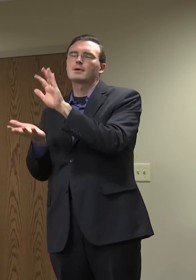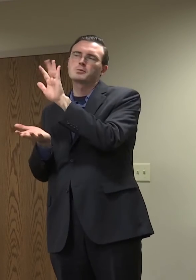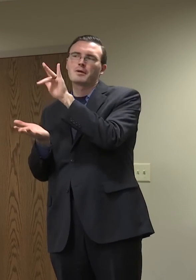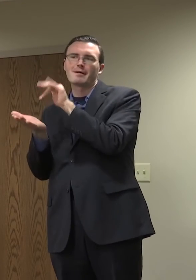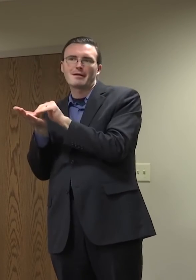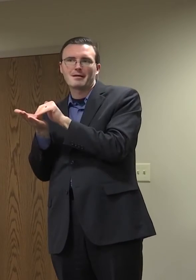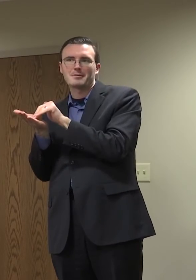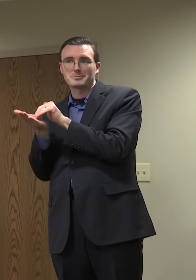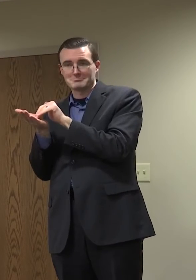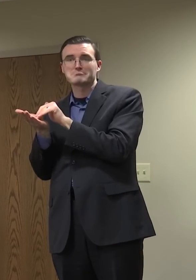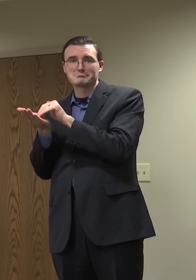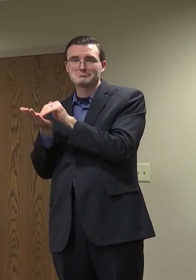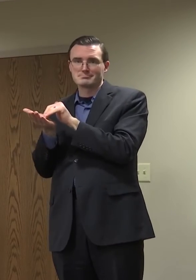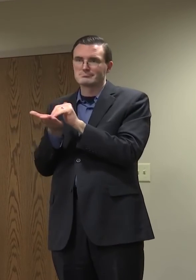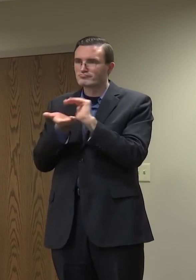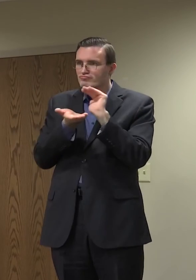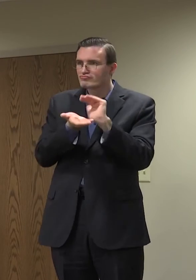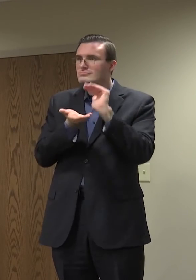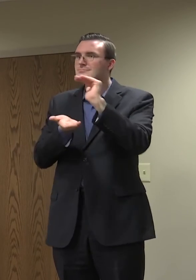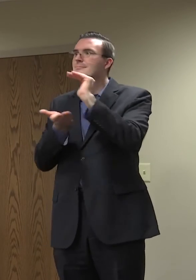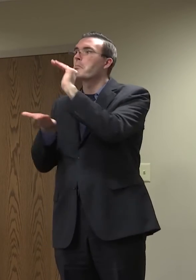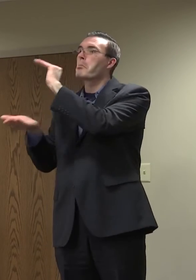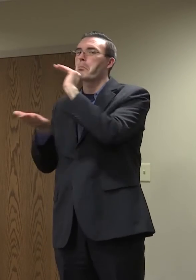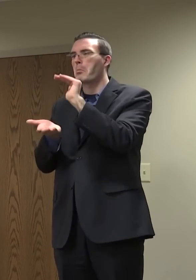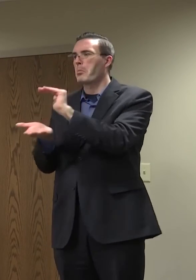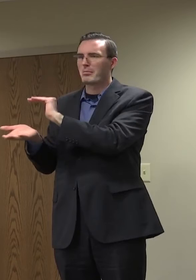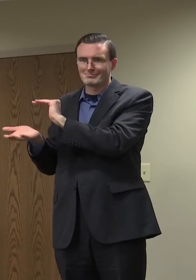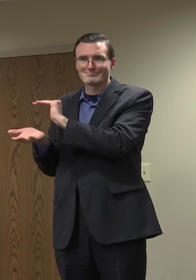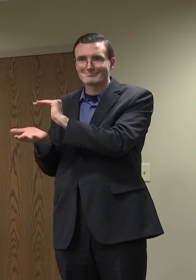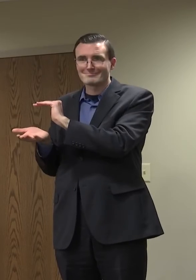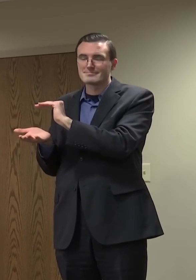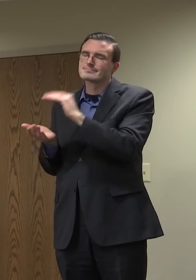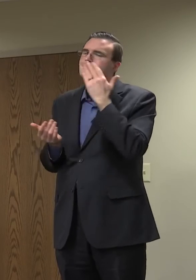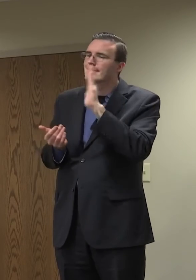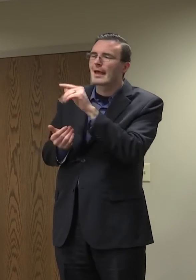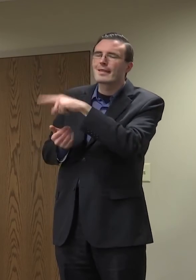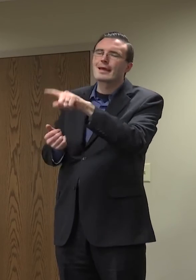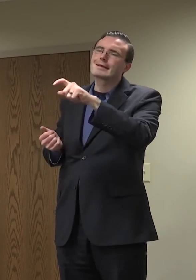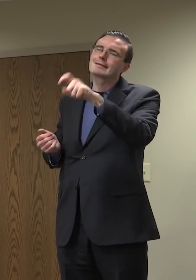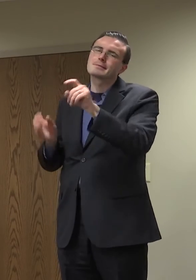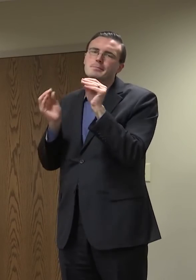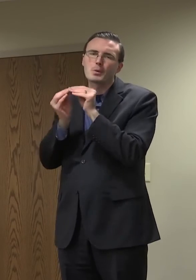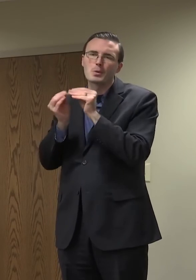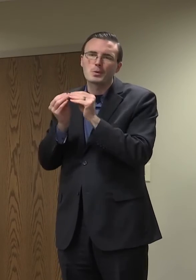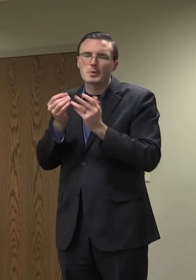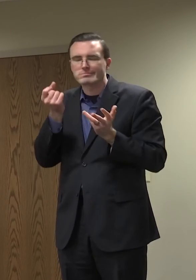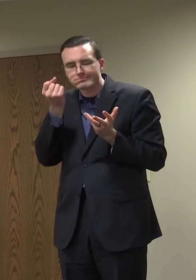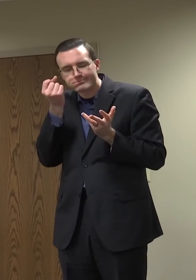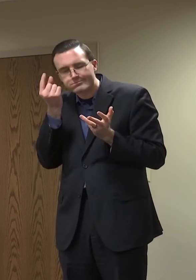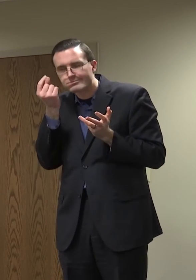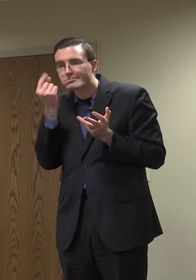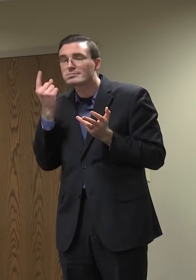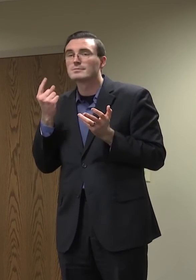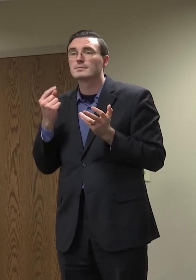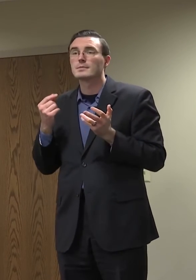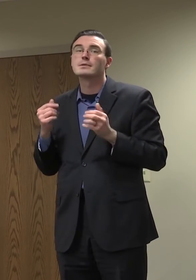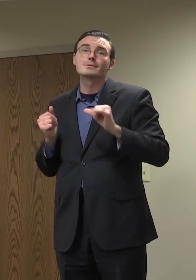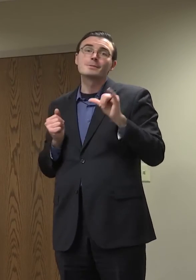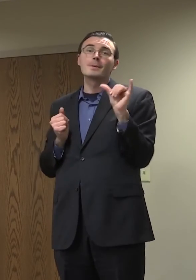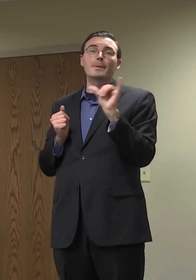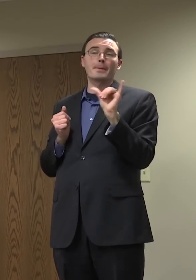know that these businesses need far more. We also understand that the health